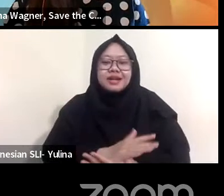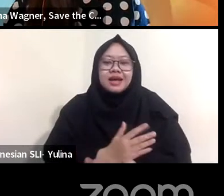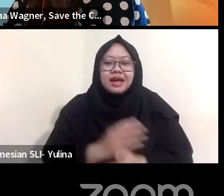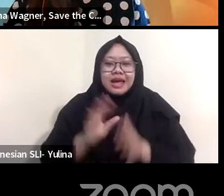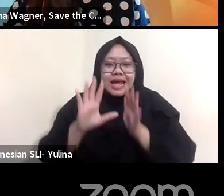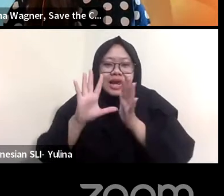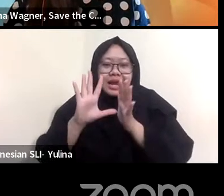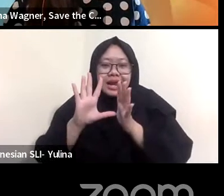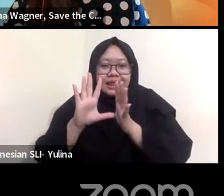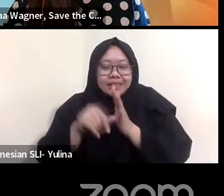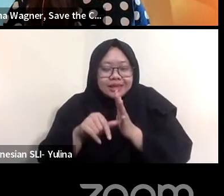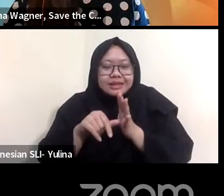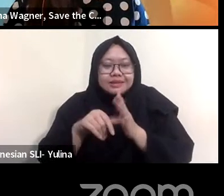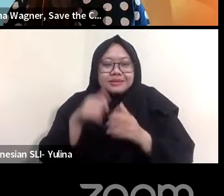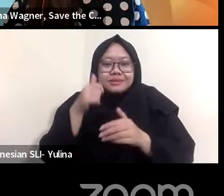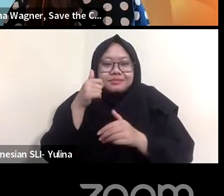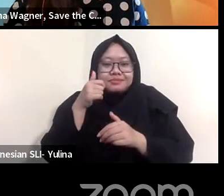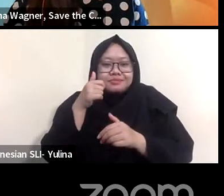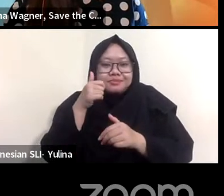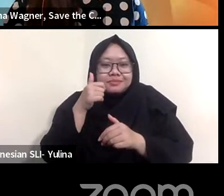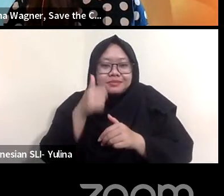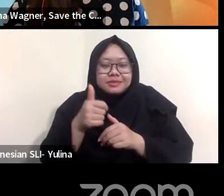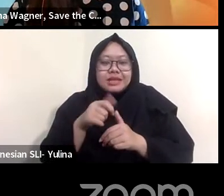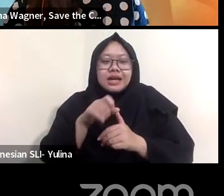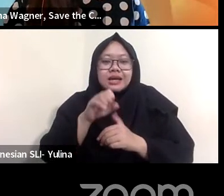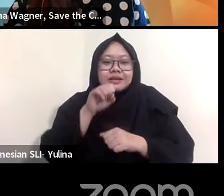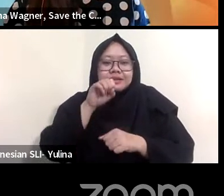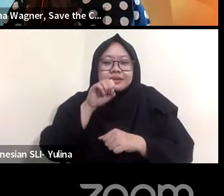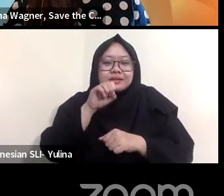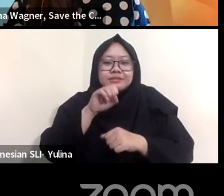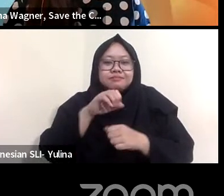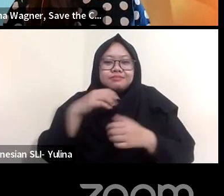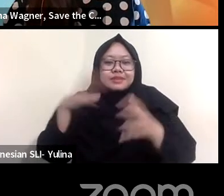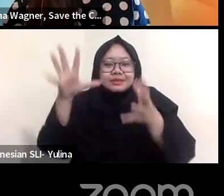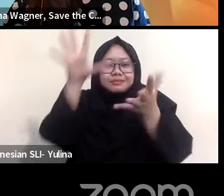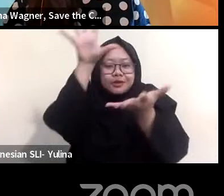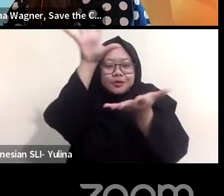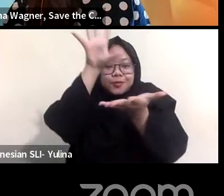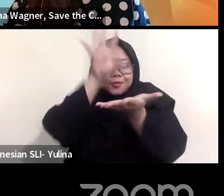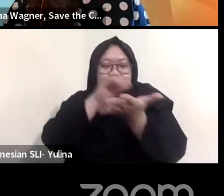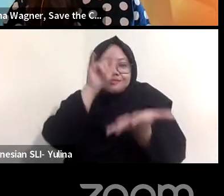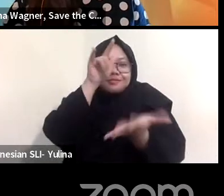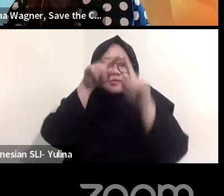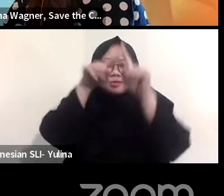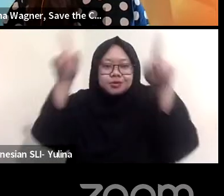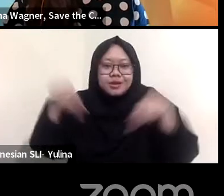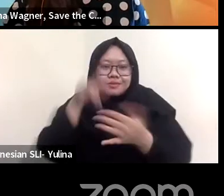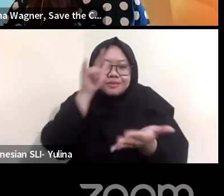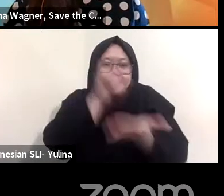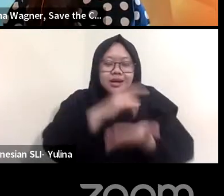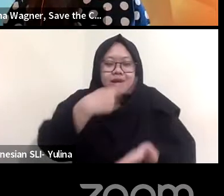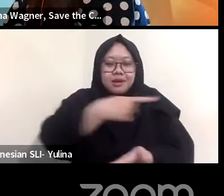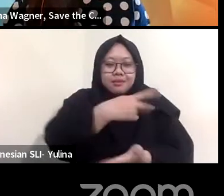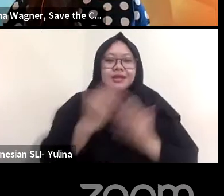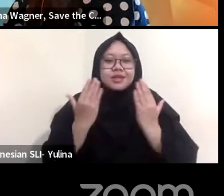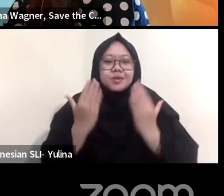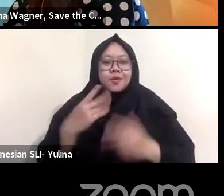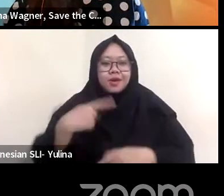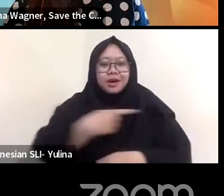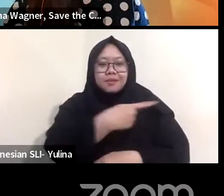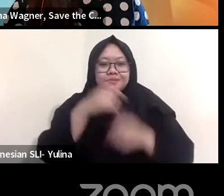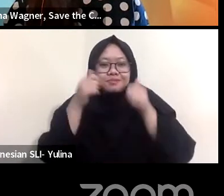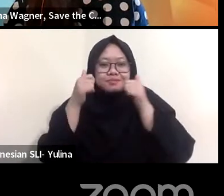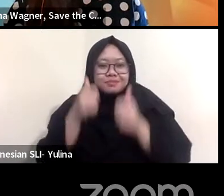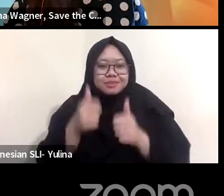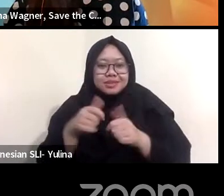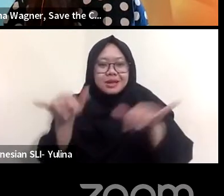your voice is critical to influence public as well as the leaders to recover together, recover stronger, because you are heard. Thank you very much